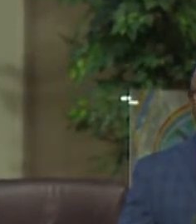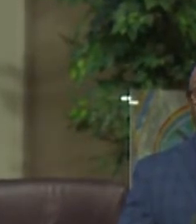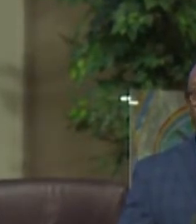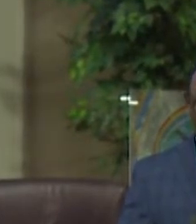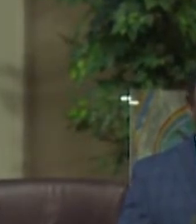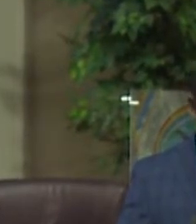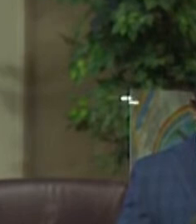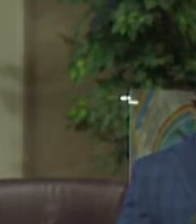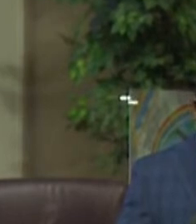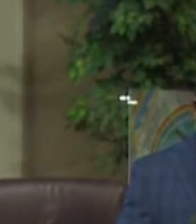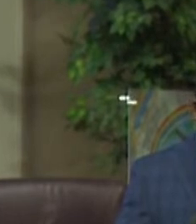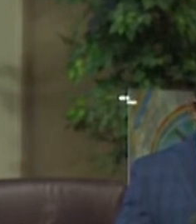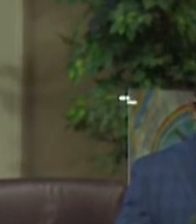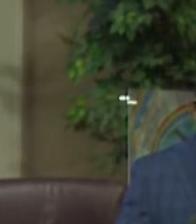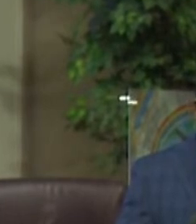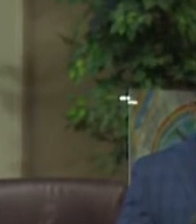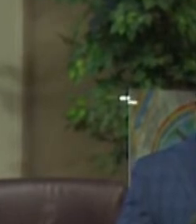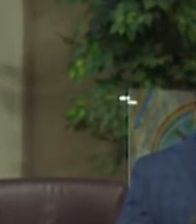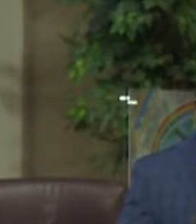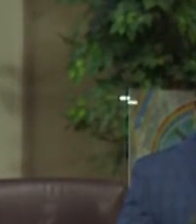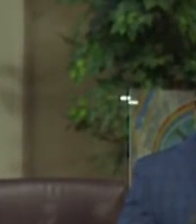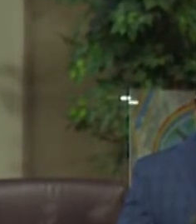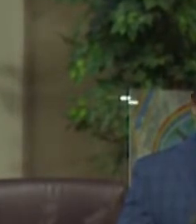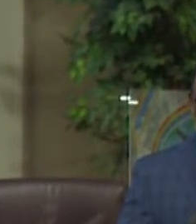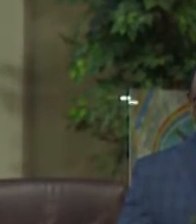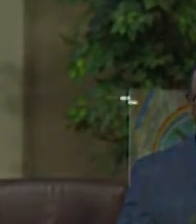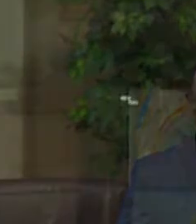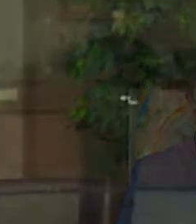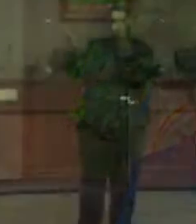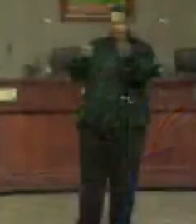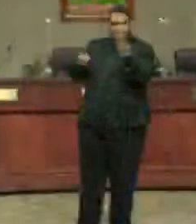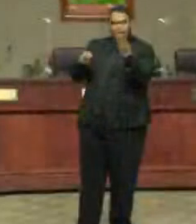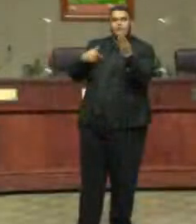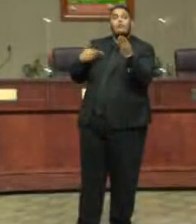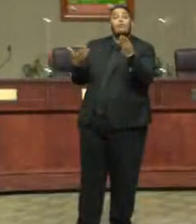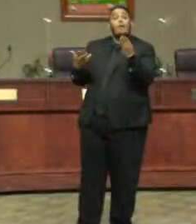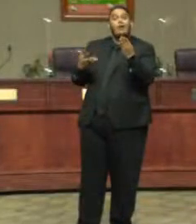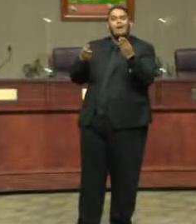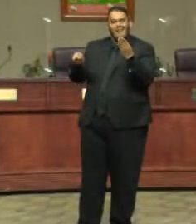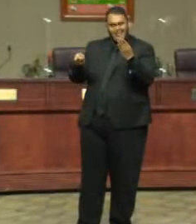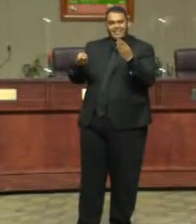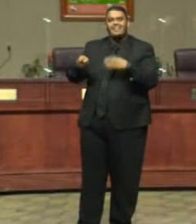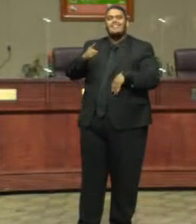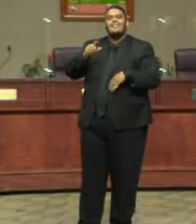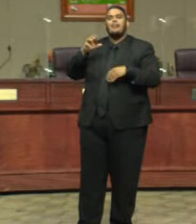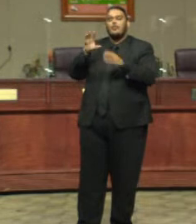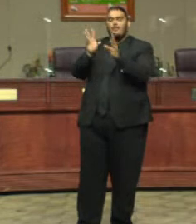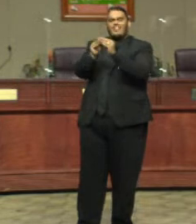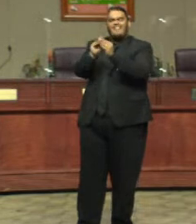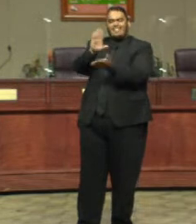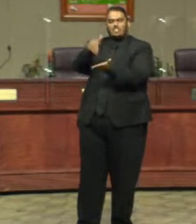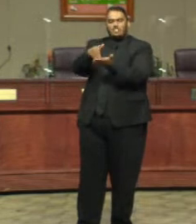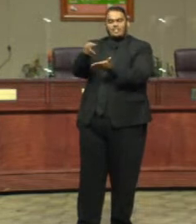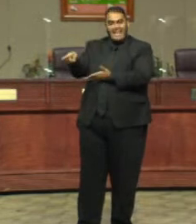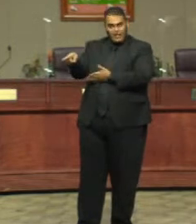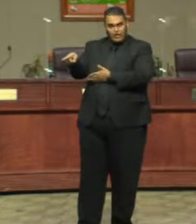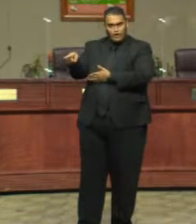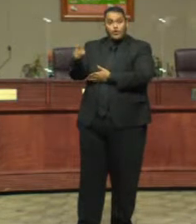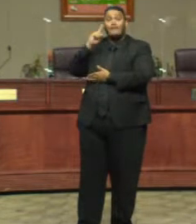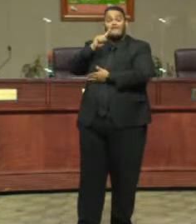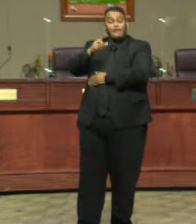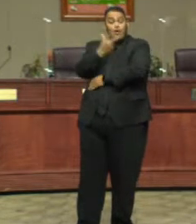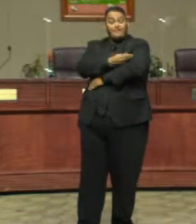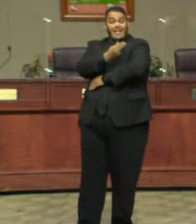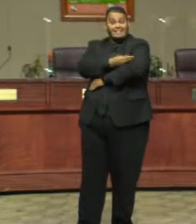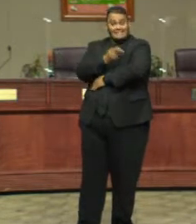the Convention Center will be opening on Monday, February the 15th at 9 a.m. for seniors